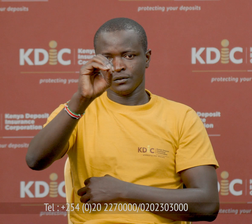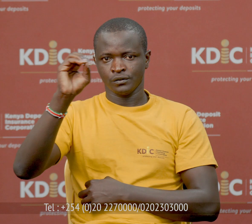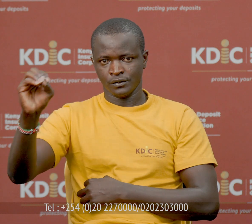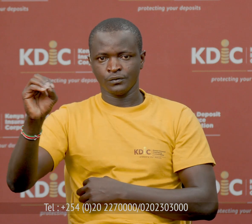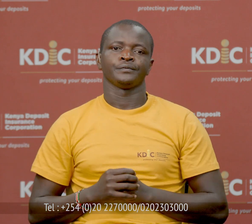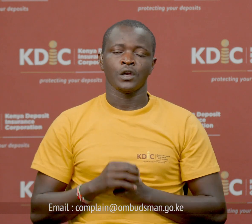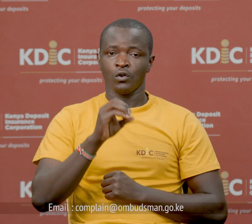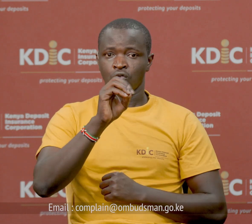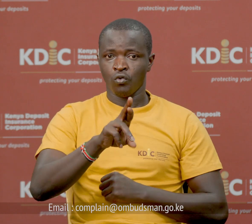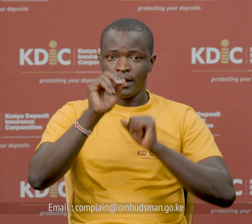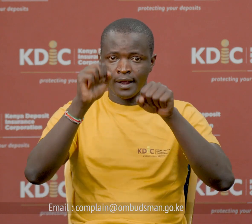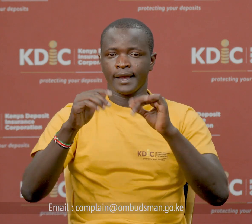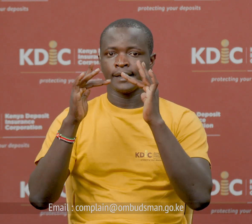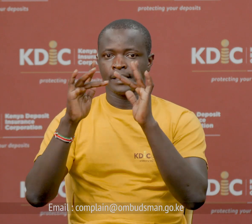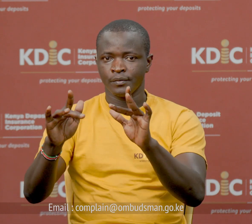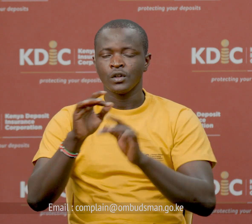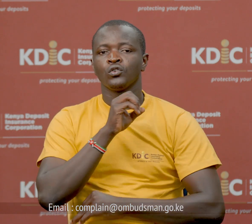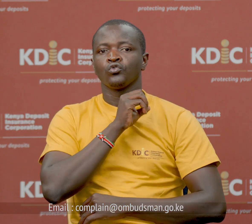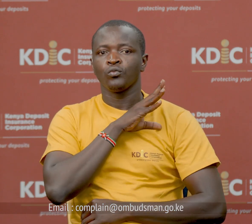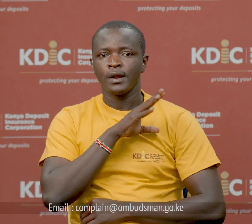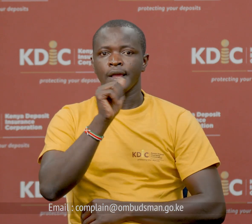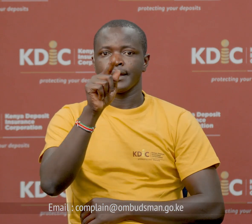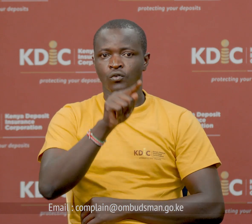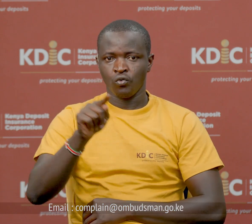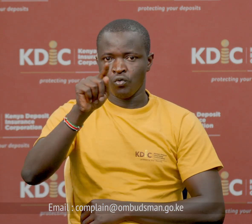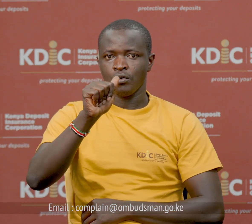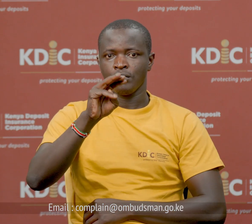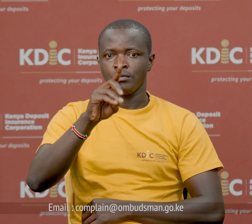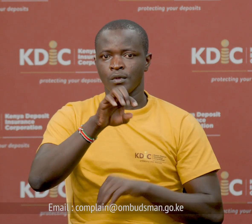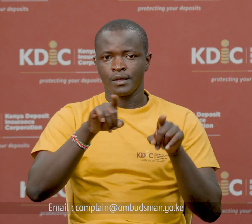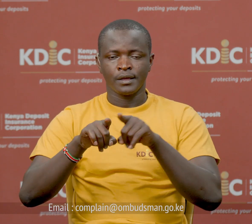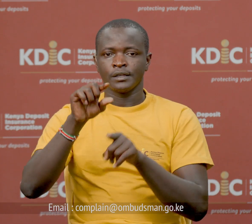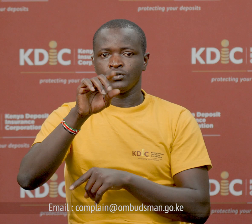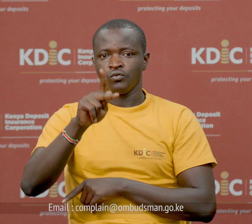020-230-3000. Or you can email complaint@ombudsman.go.ke.